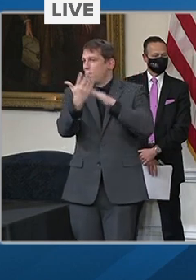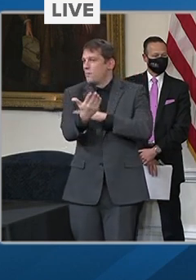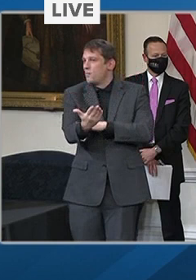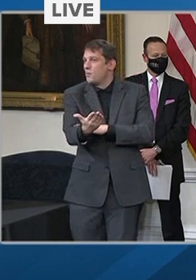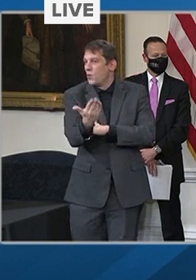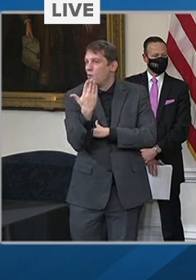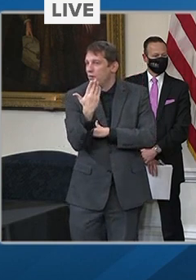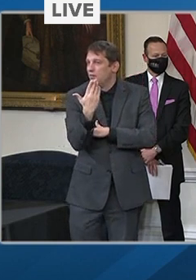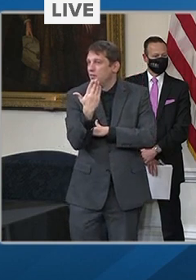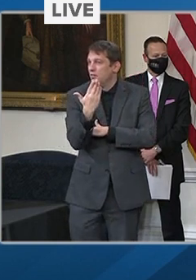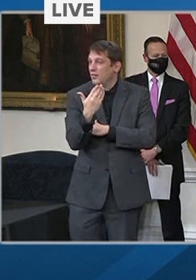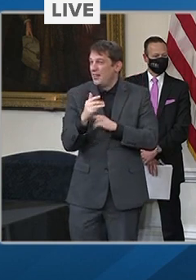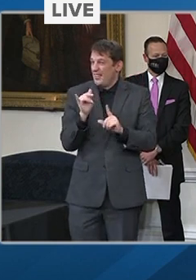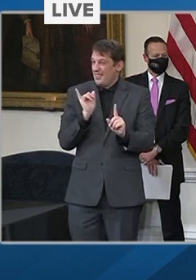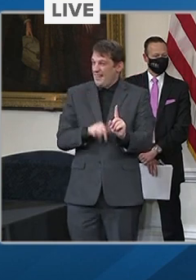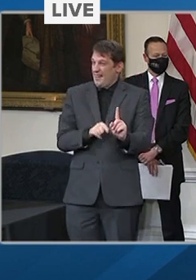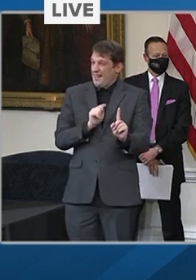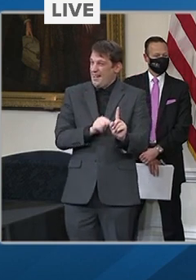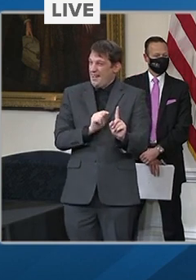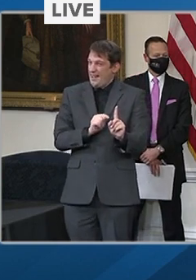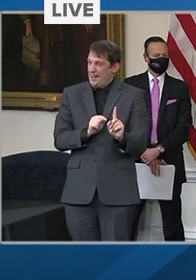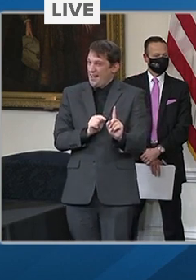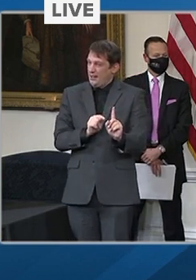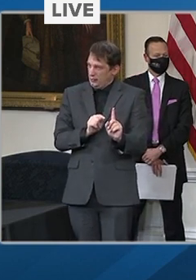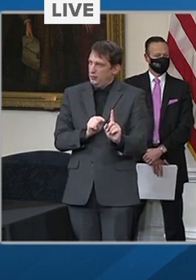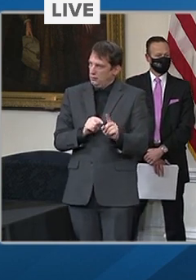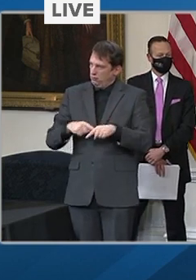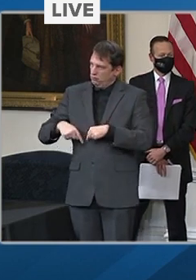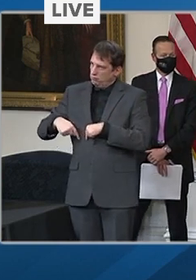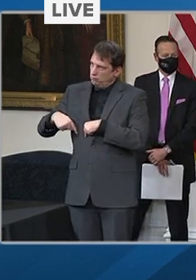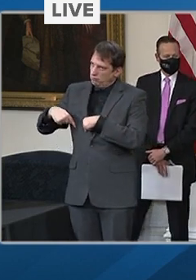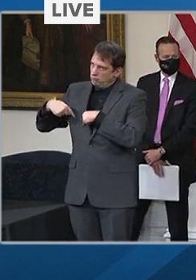an incredibly long and very difficult year